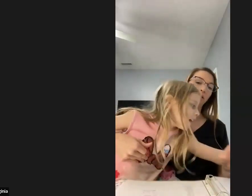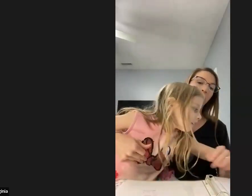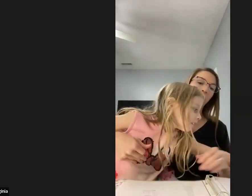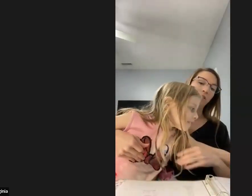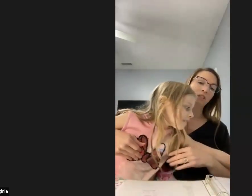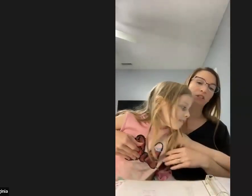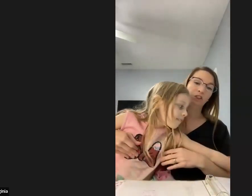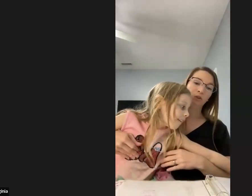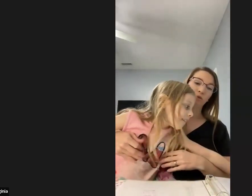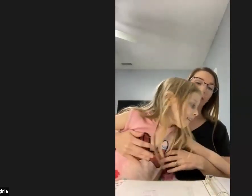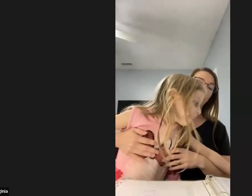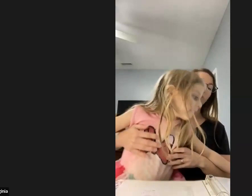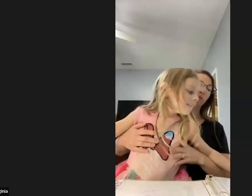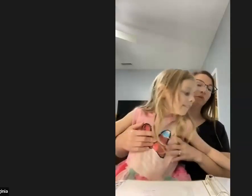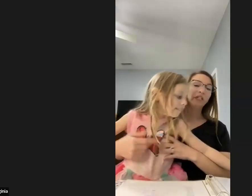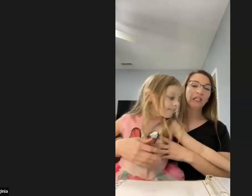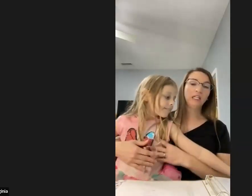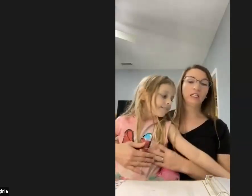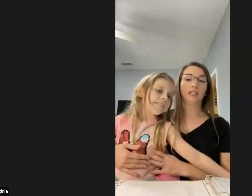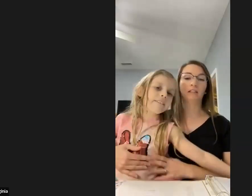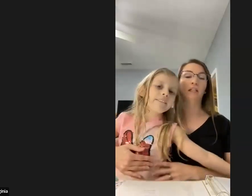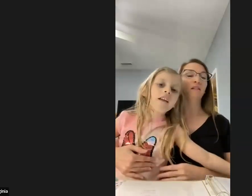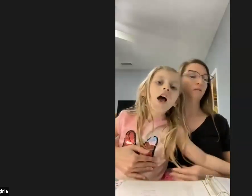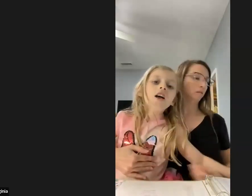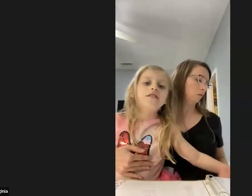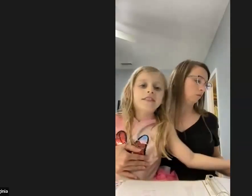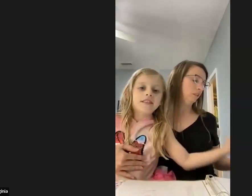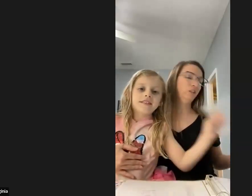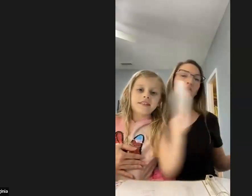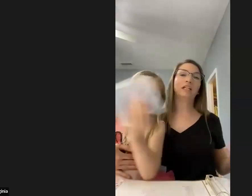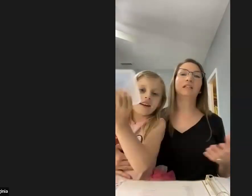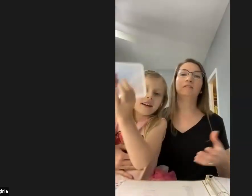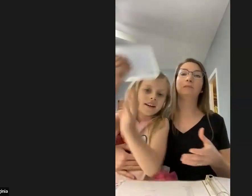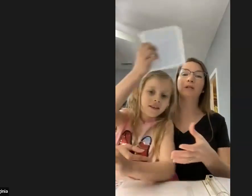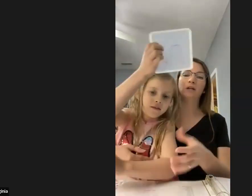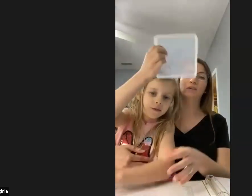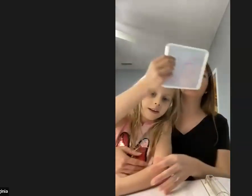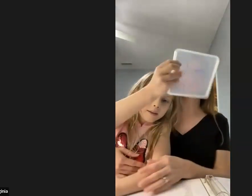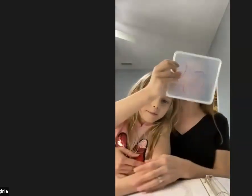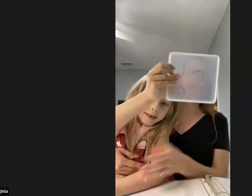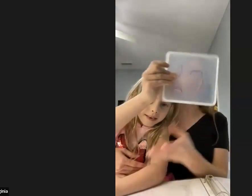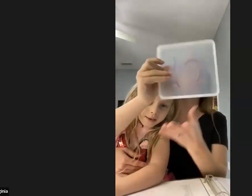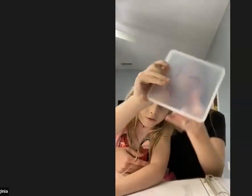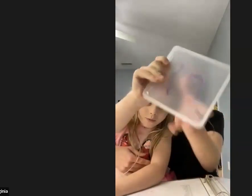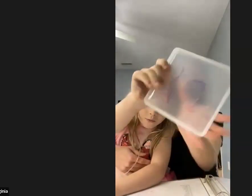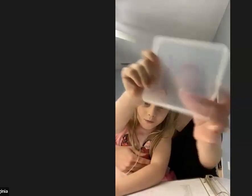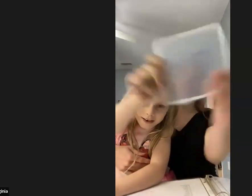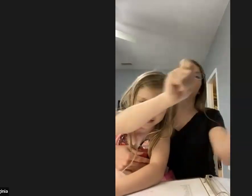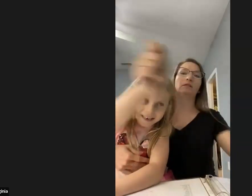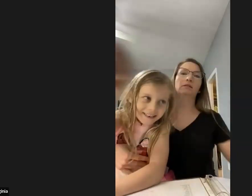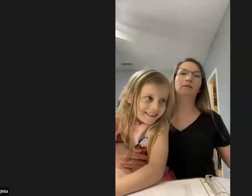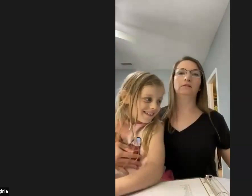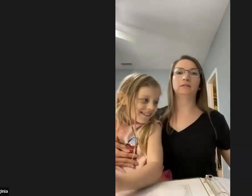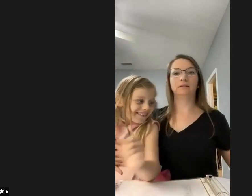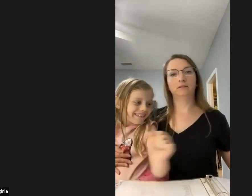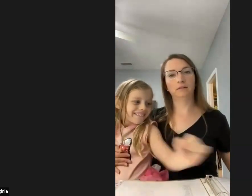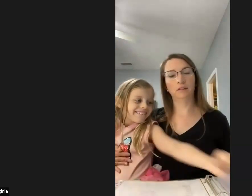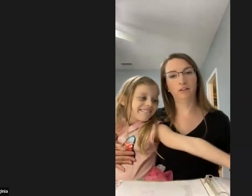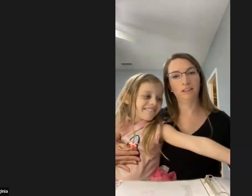I was gonna do like routine and like leisure activities, but are there any special requests? Are there any